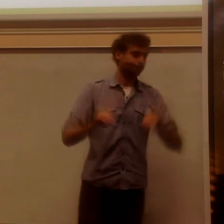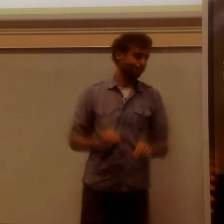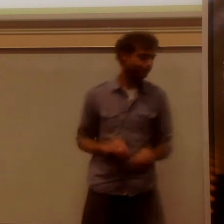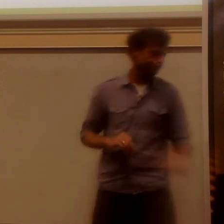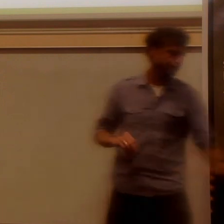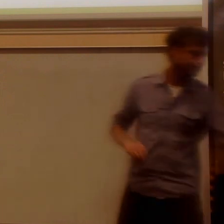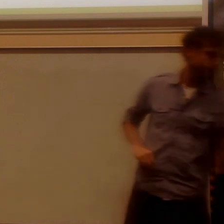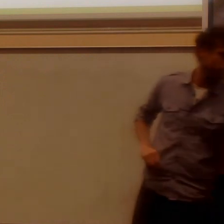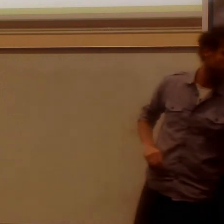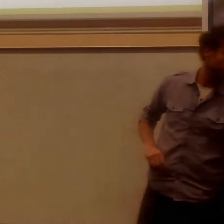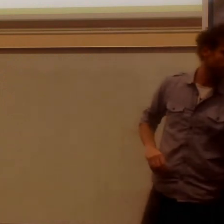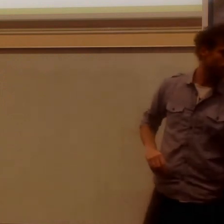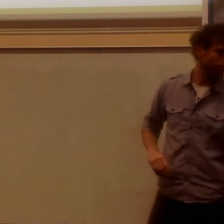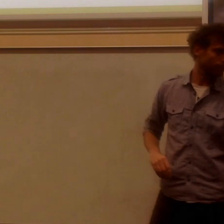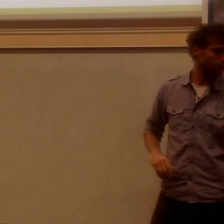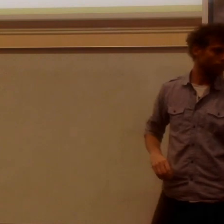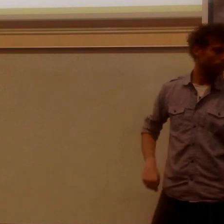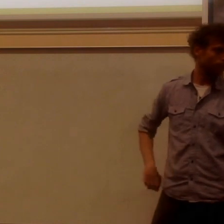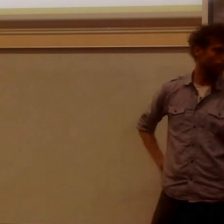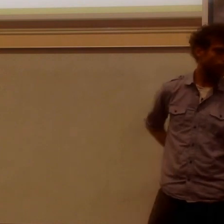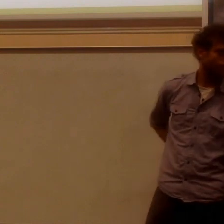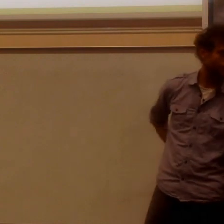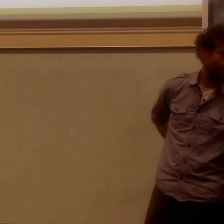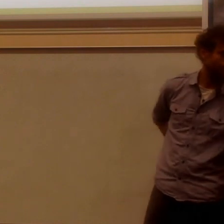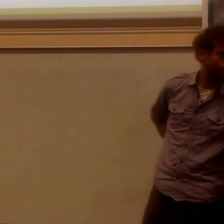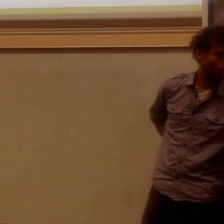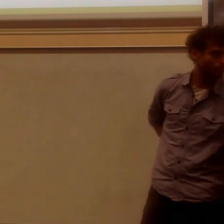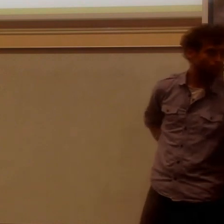these calls, because we had the authentic data there, we had the evidence there.